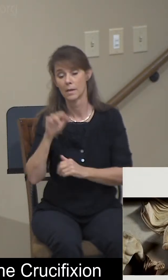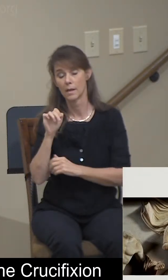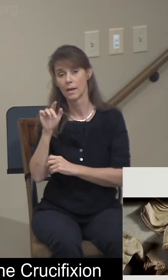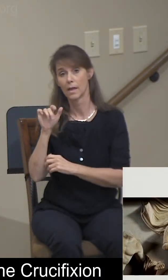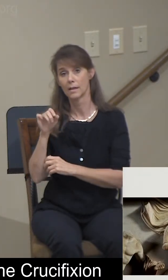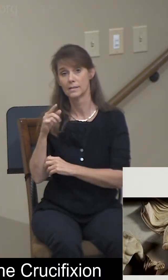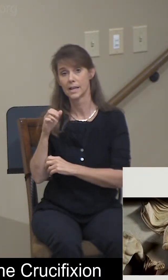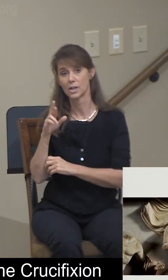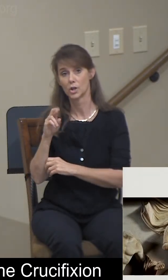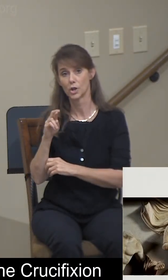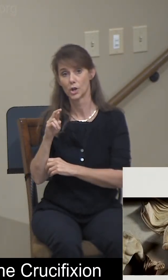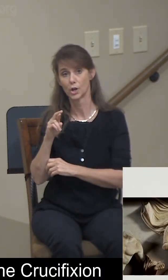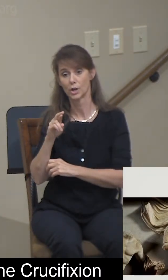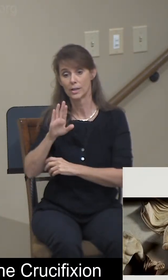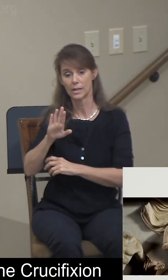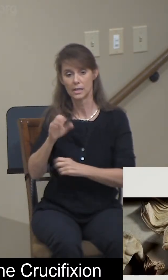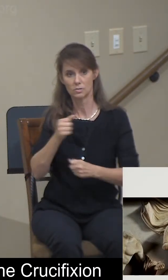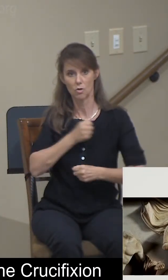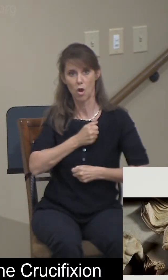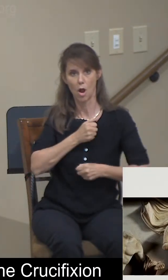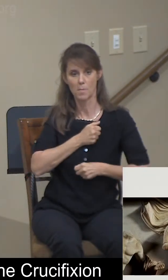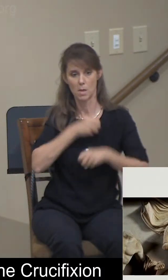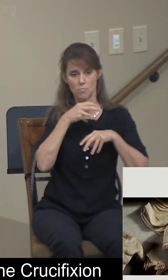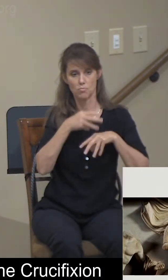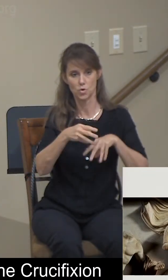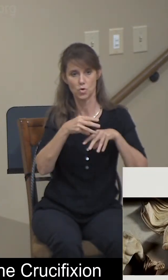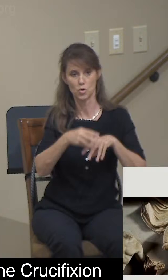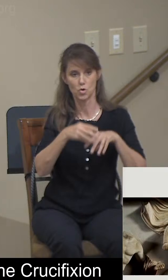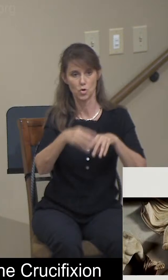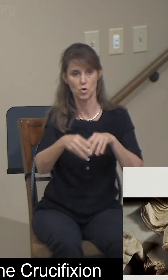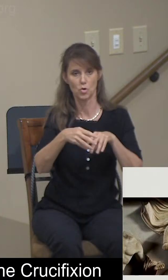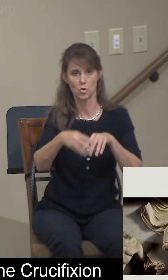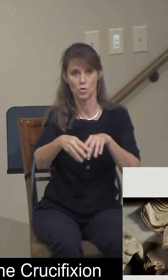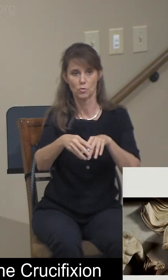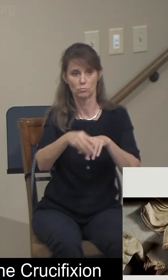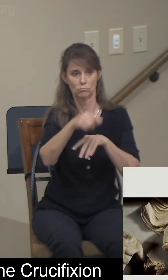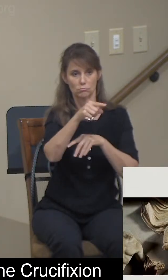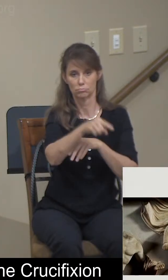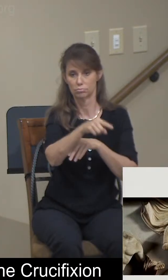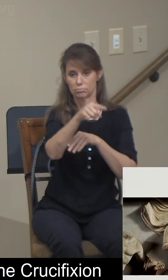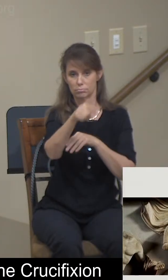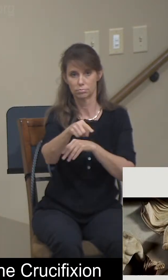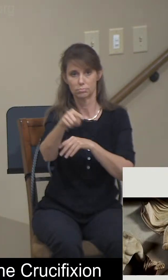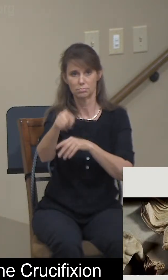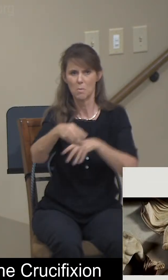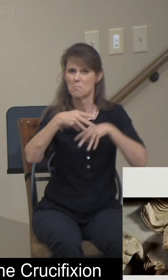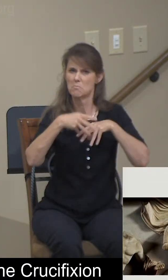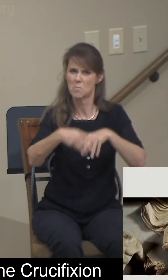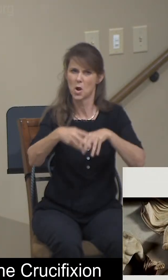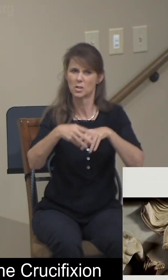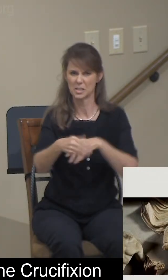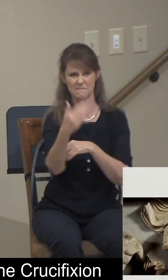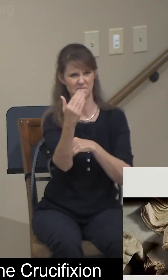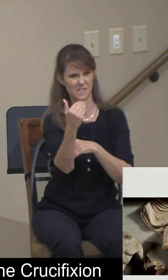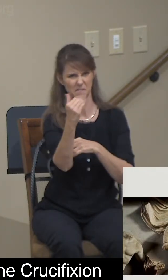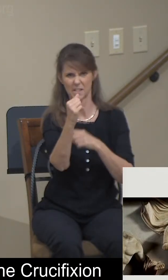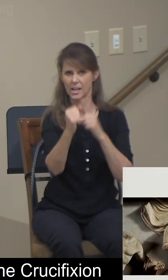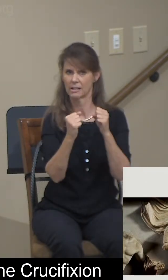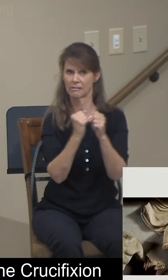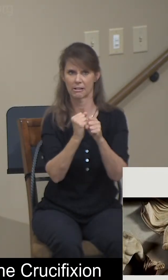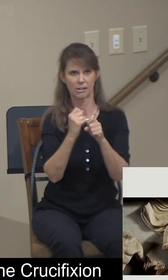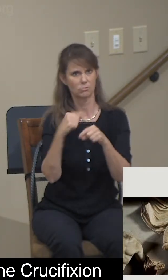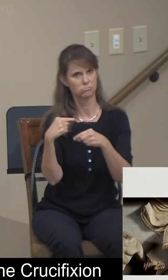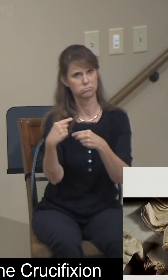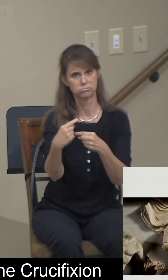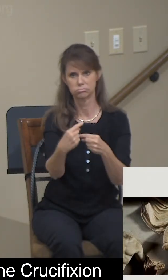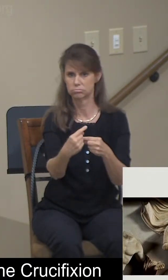army moved from one place to another, the veterans of the army, perhaps those individuals, and remember, they're marching for 15 years. This is ultimately one of the things that becomes